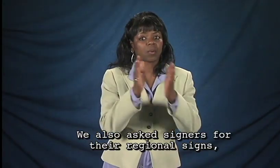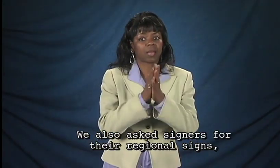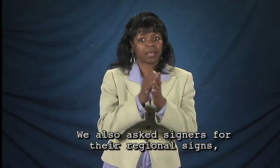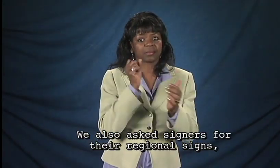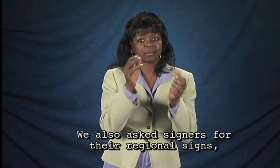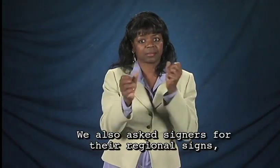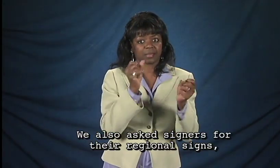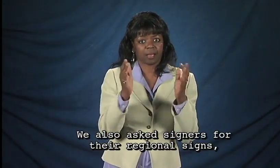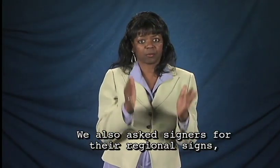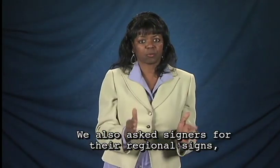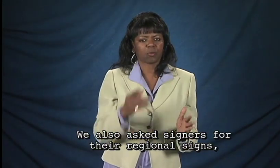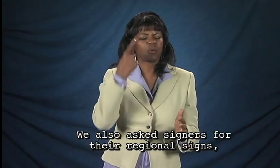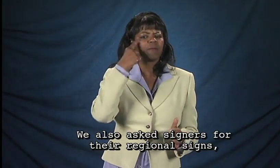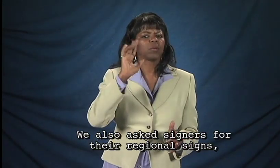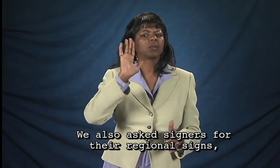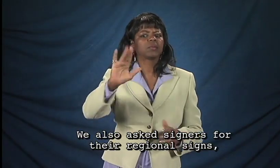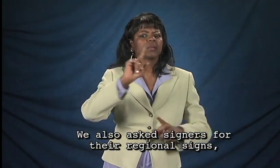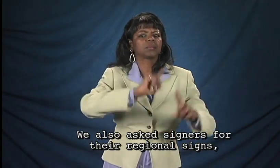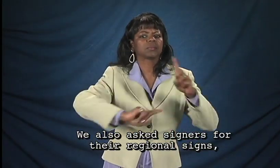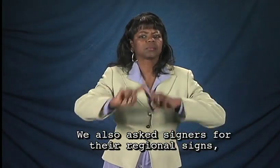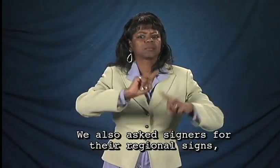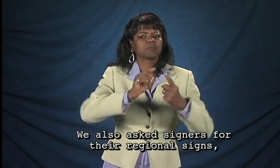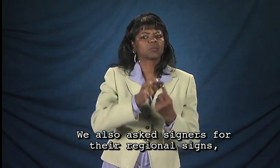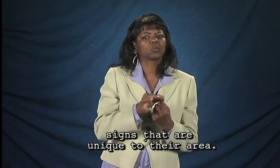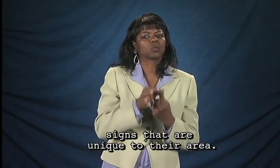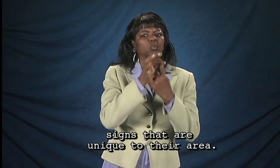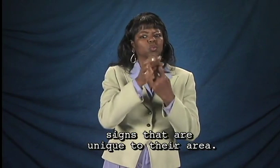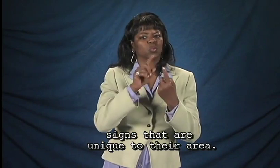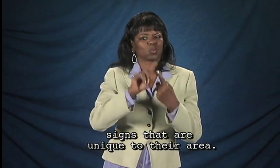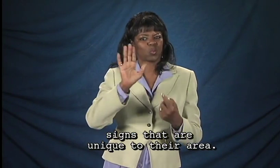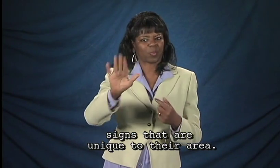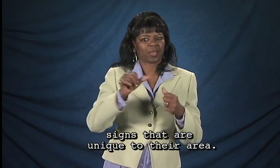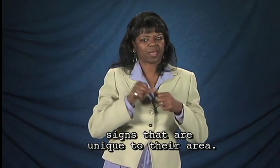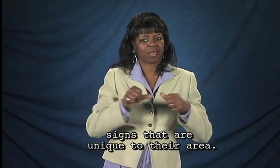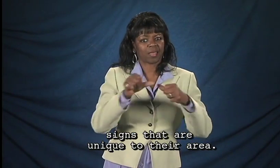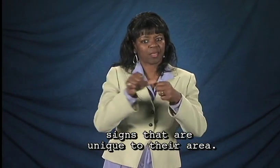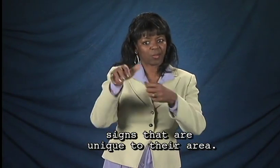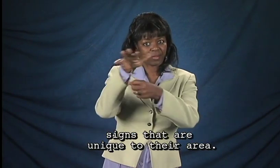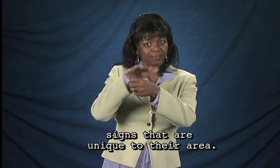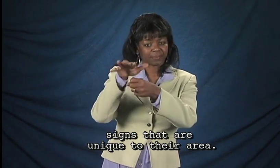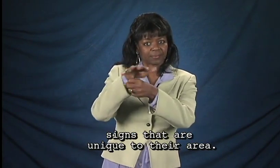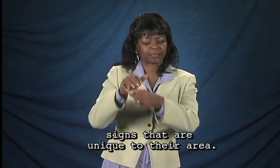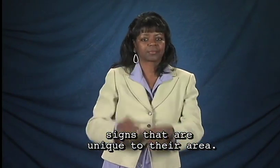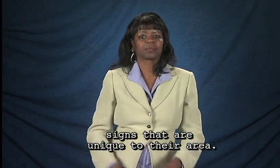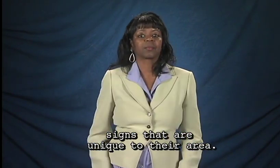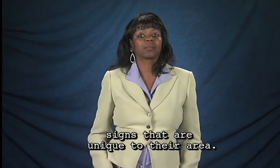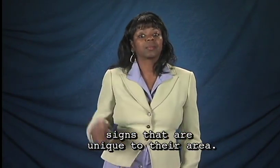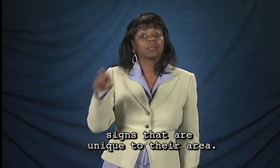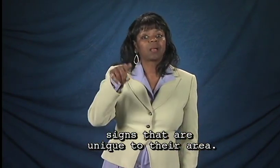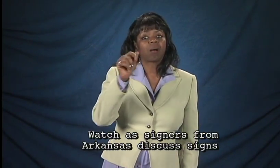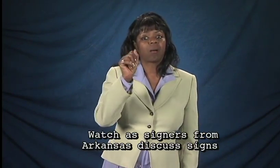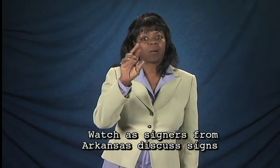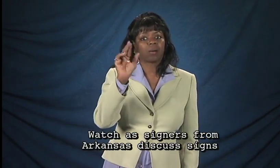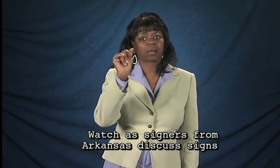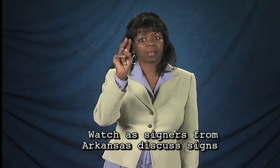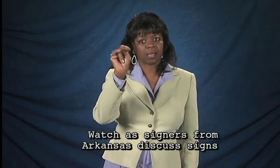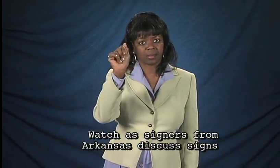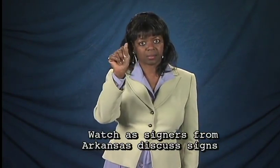We also asked signers for their regional signs, signs that are unique to their area. Watch as signers